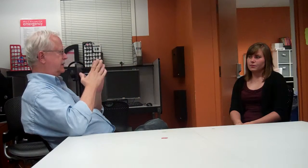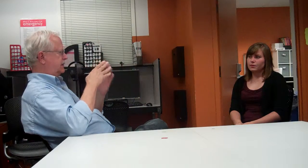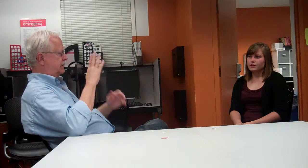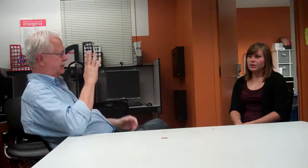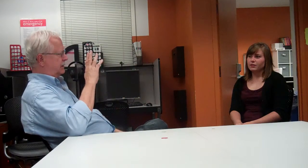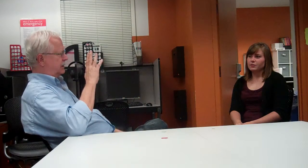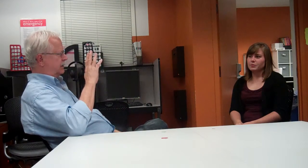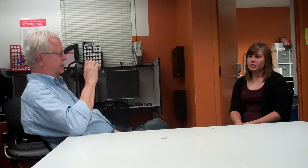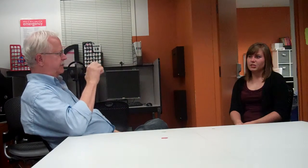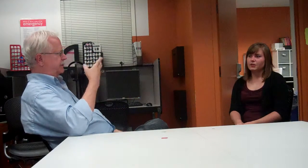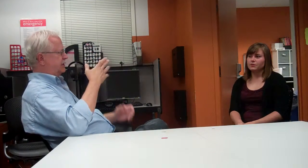They call it the beach town.